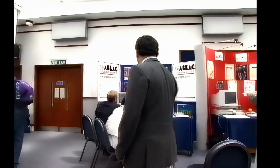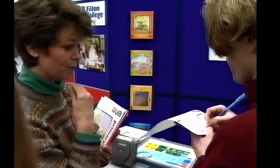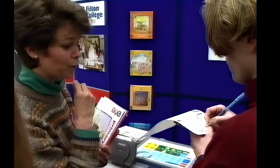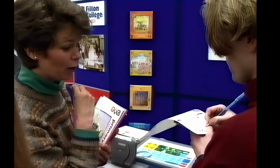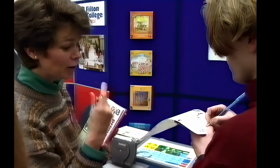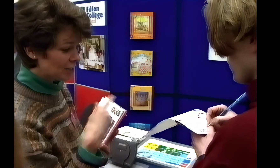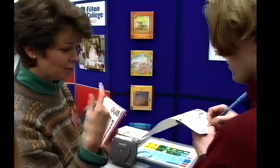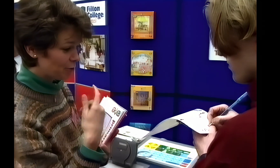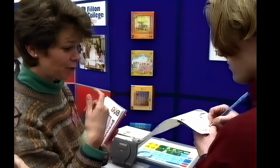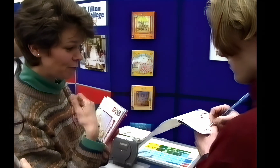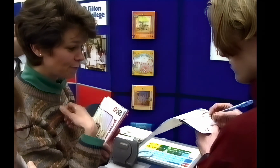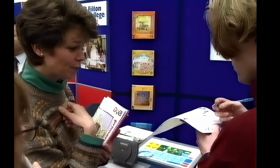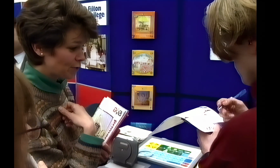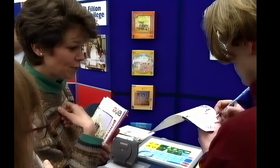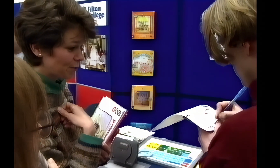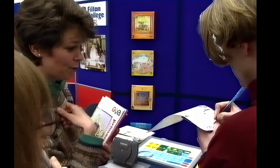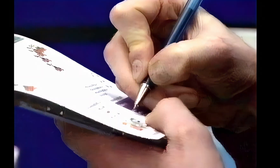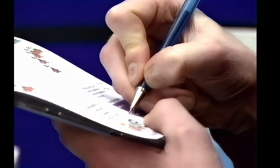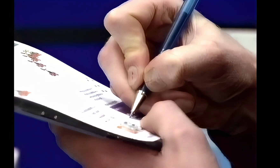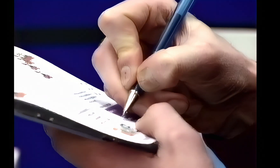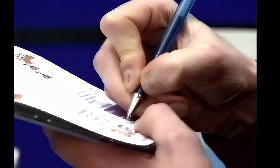We are actually under review for the situation at the moment. We're hoping